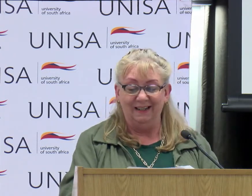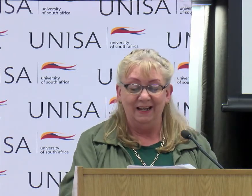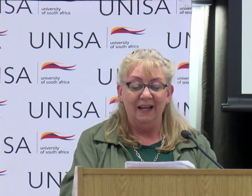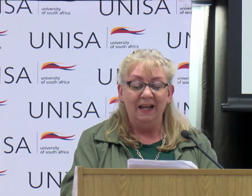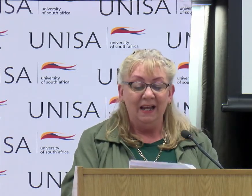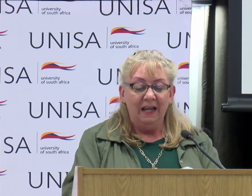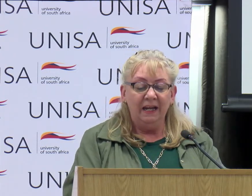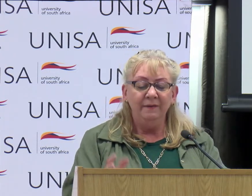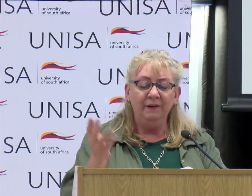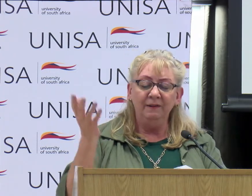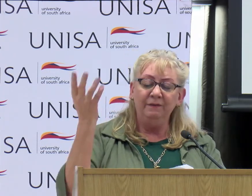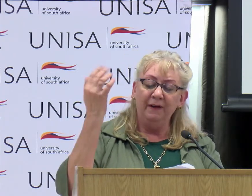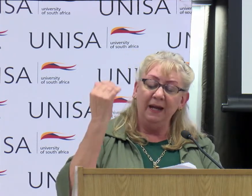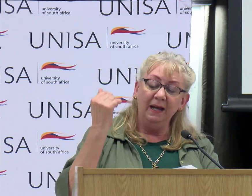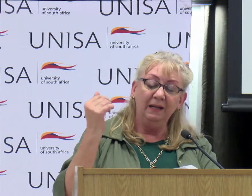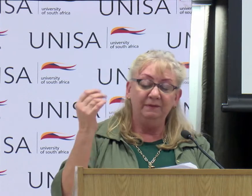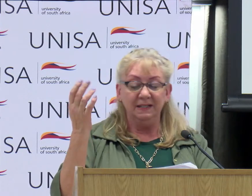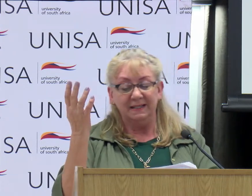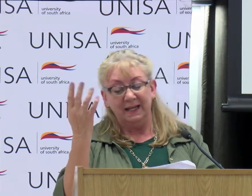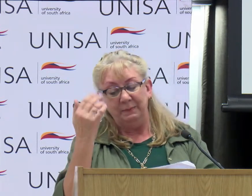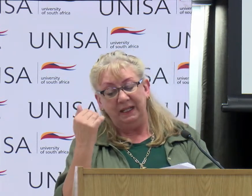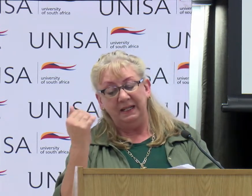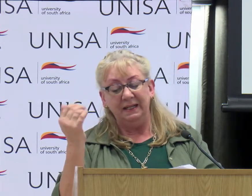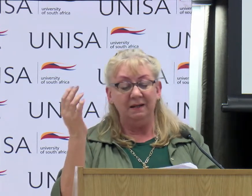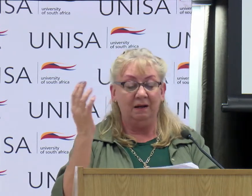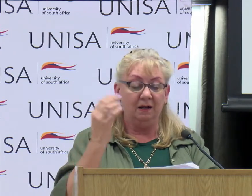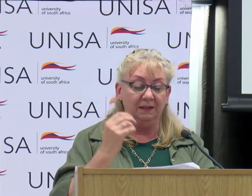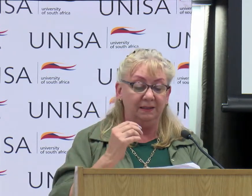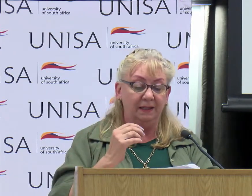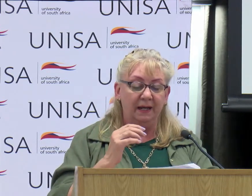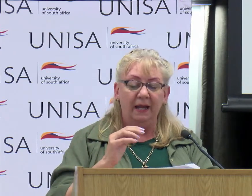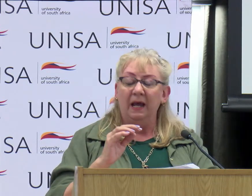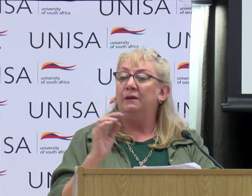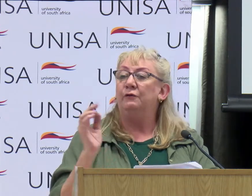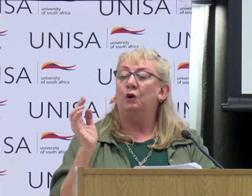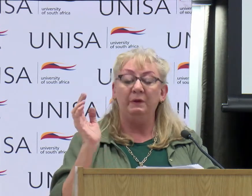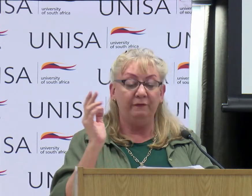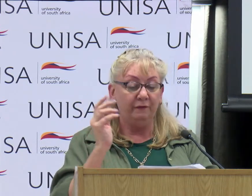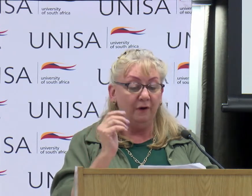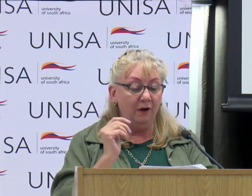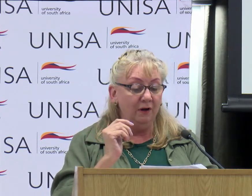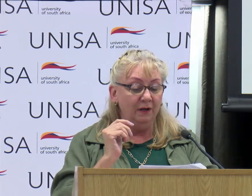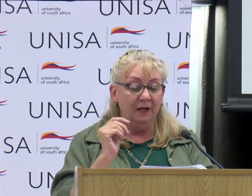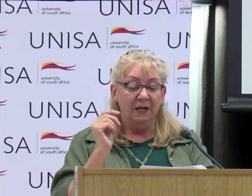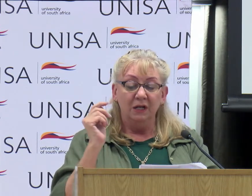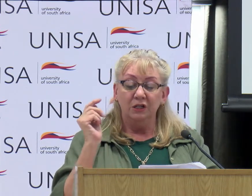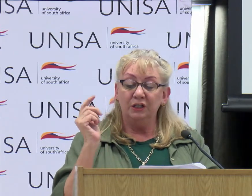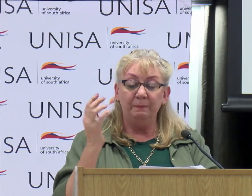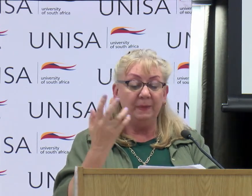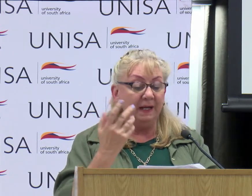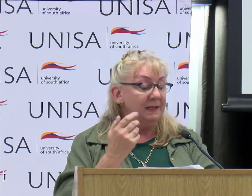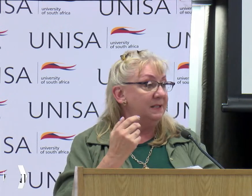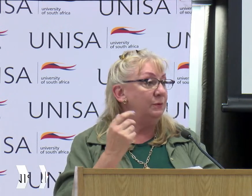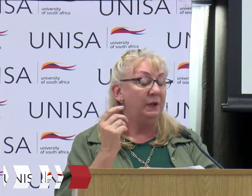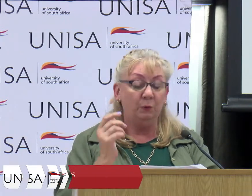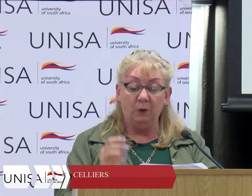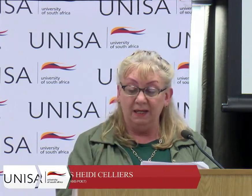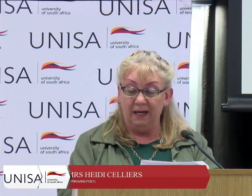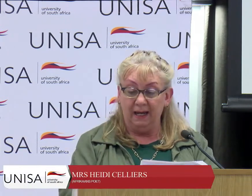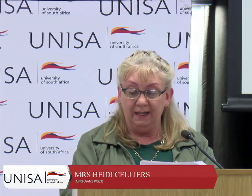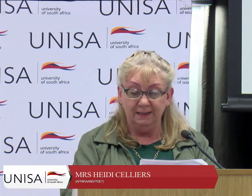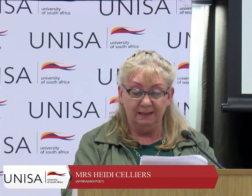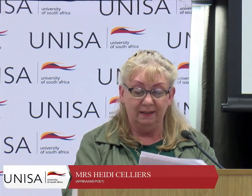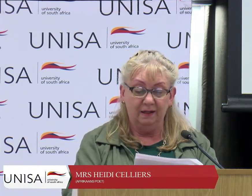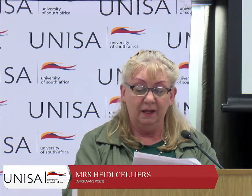softly. En van ver wink sy met die een hand, and from afar she beckons with